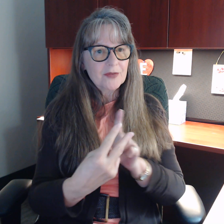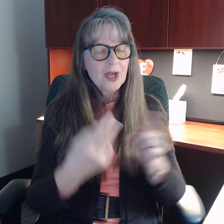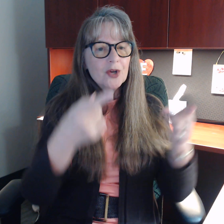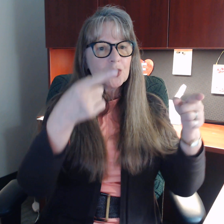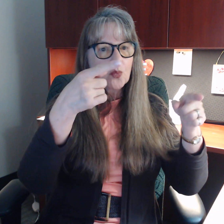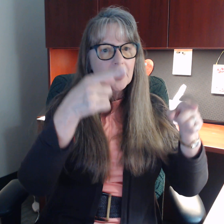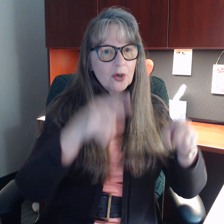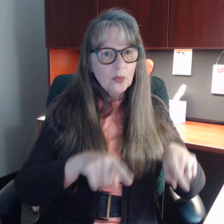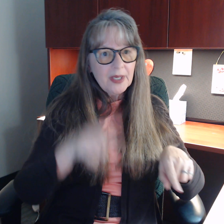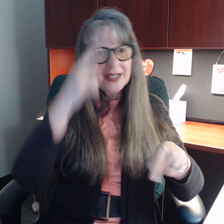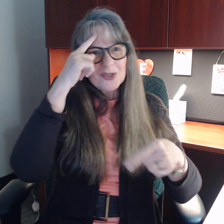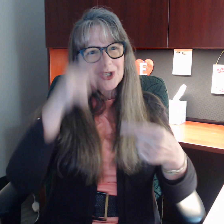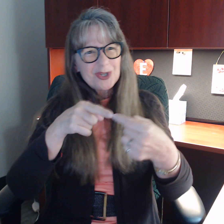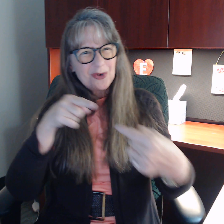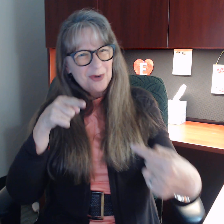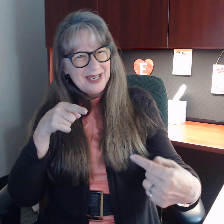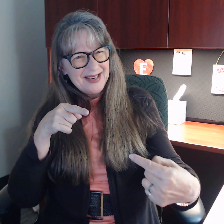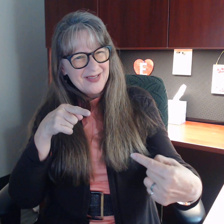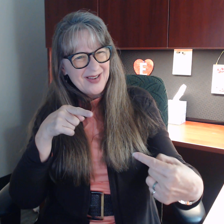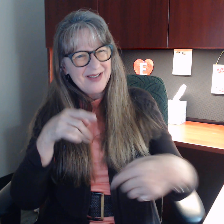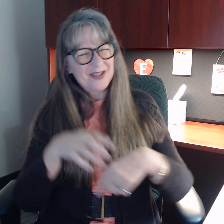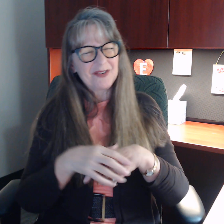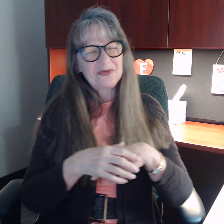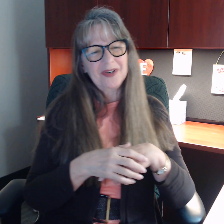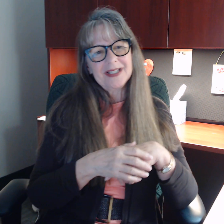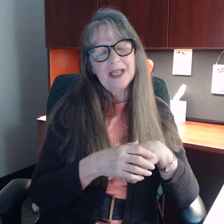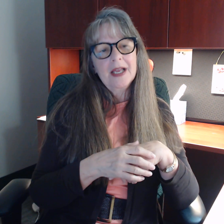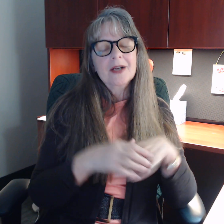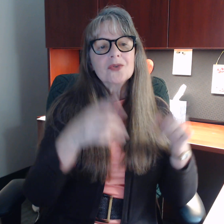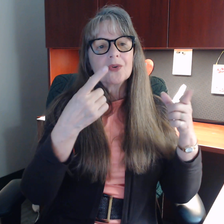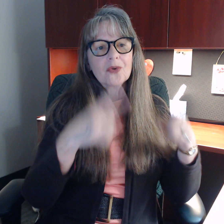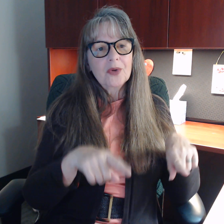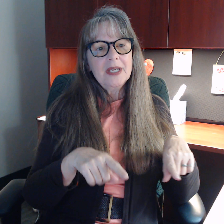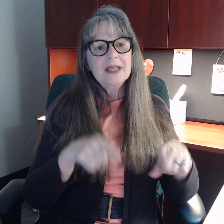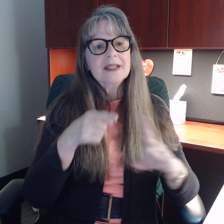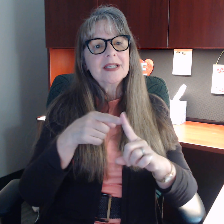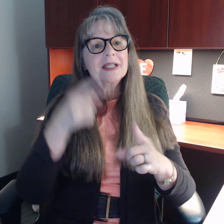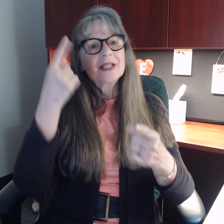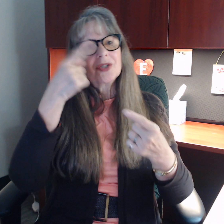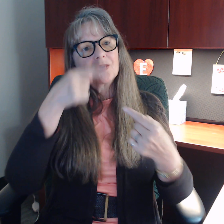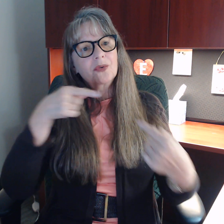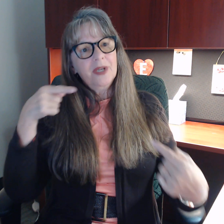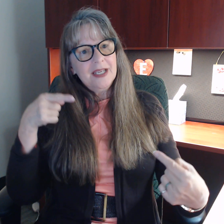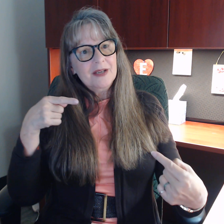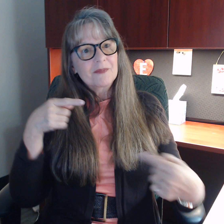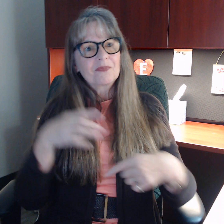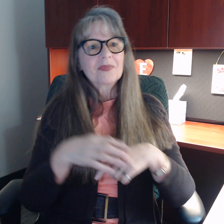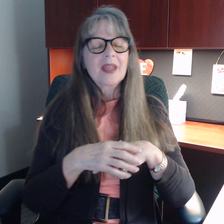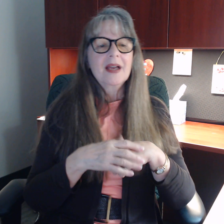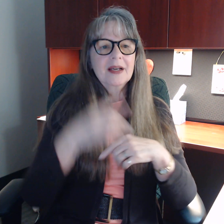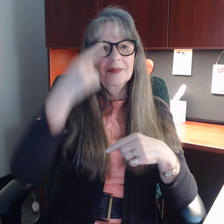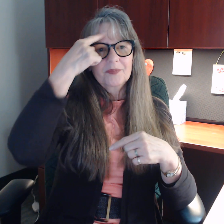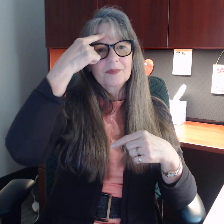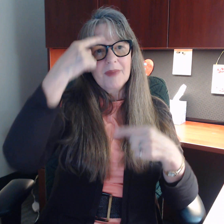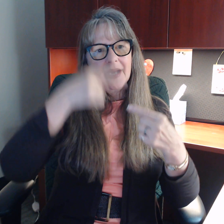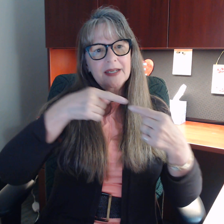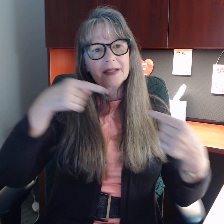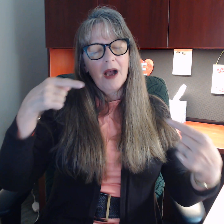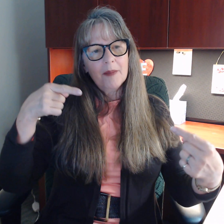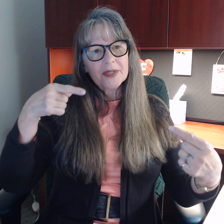so we agree to disagree, right? As I was trying to say. So agree to disagree, mind